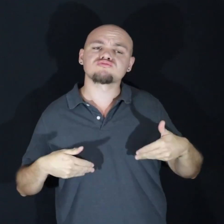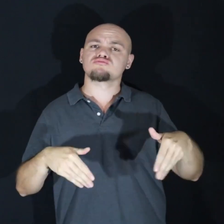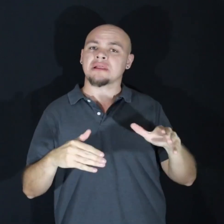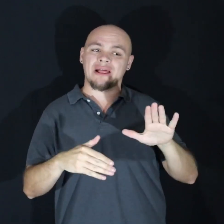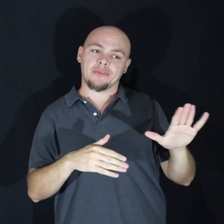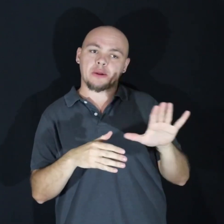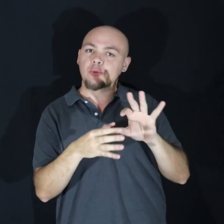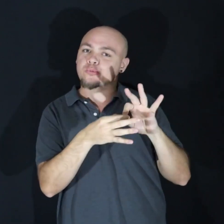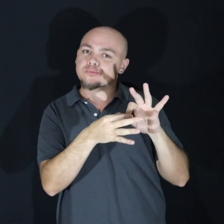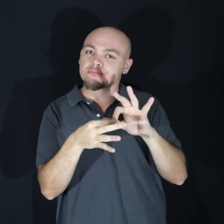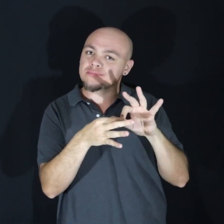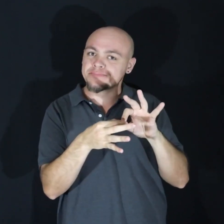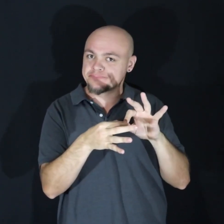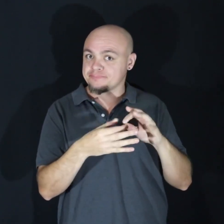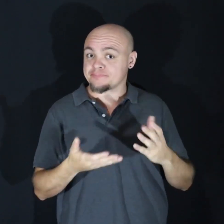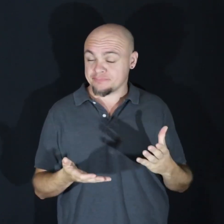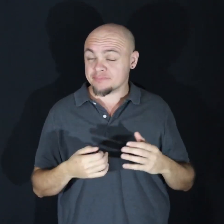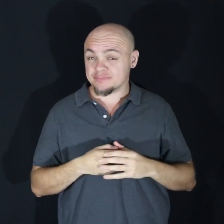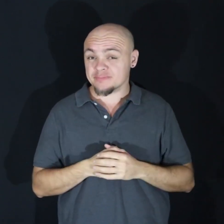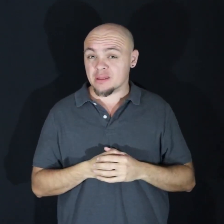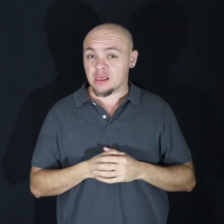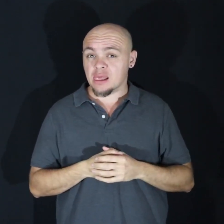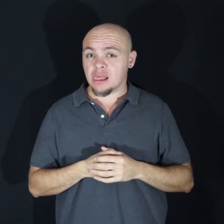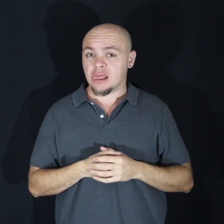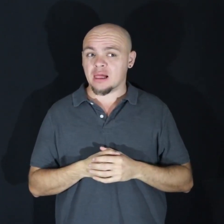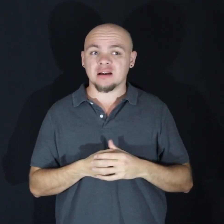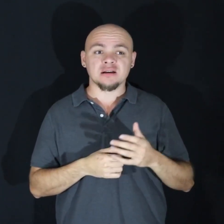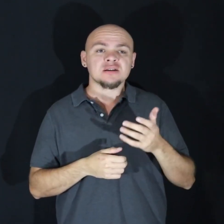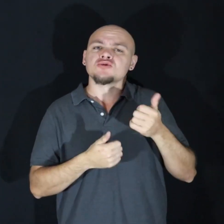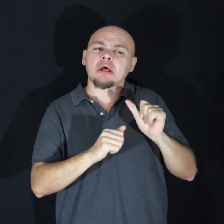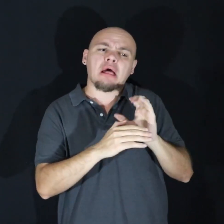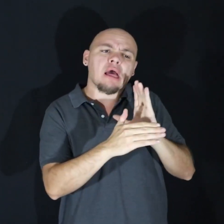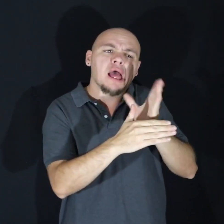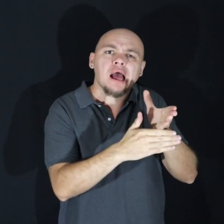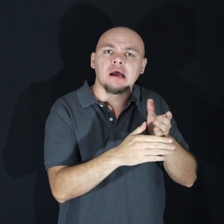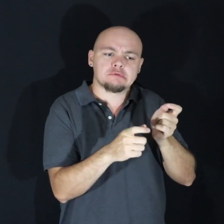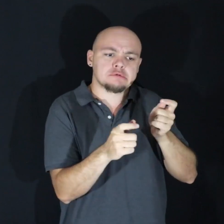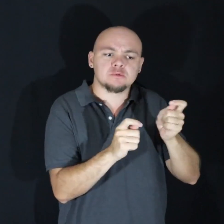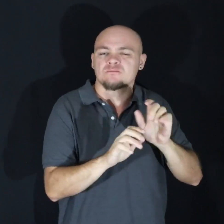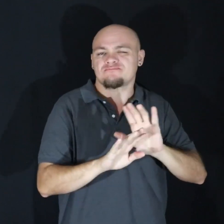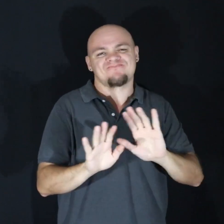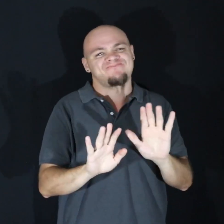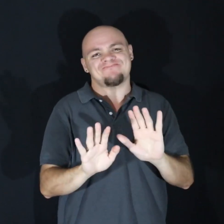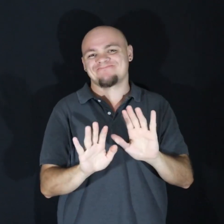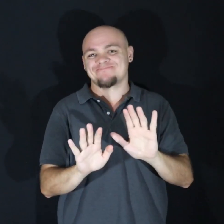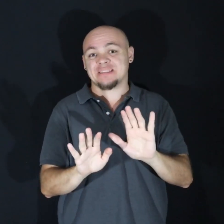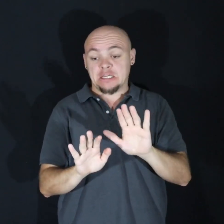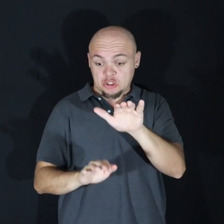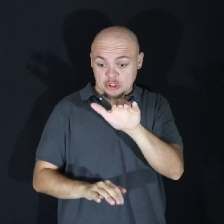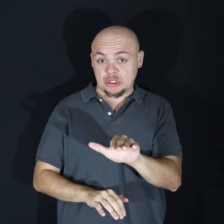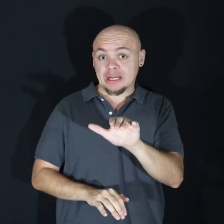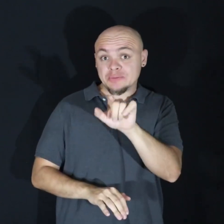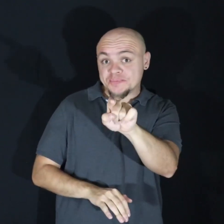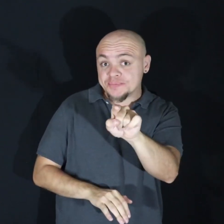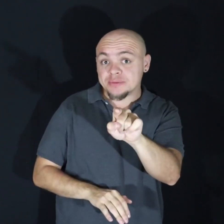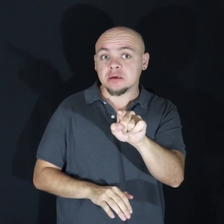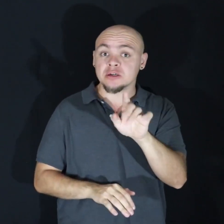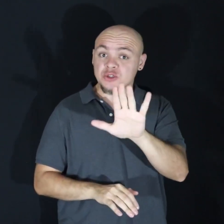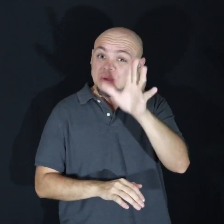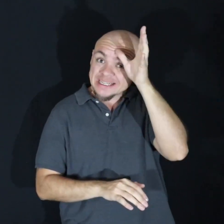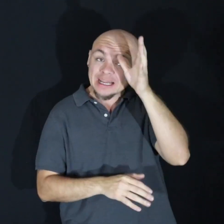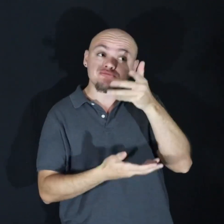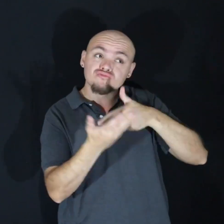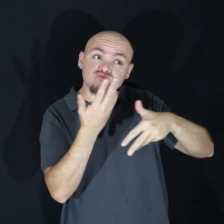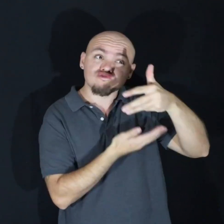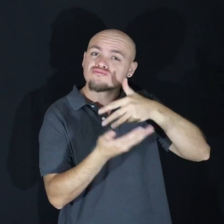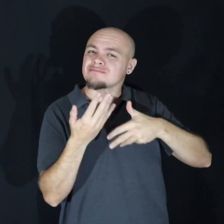relationship between your children and their father instead of trying to interfere or control it. If you're a child, spend time with your dad.